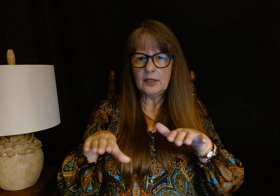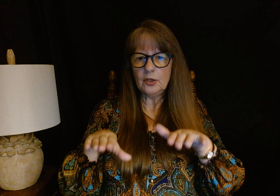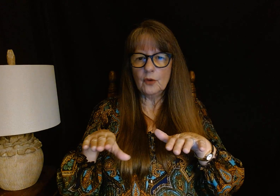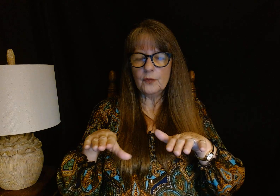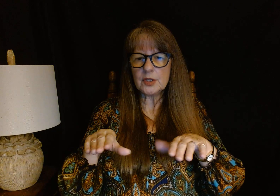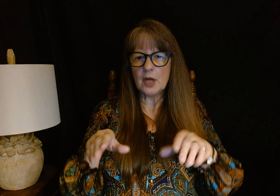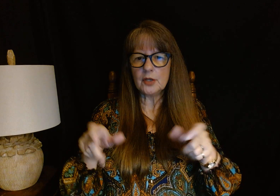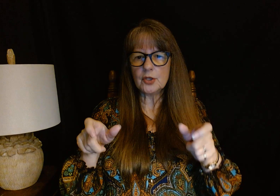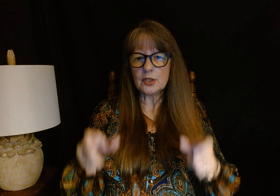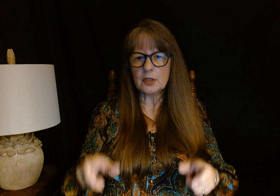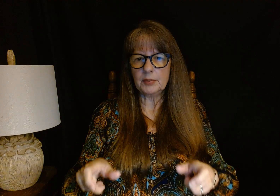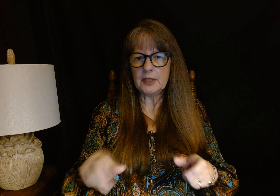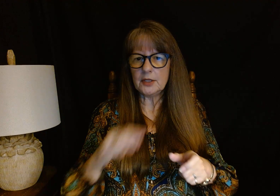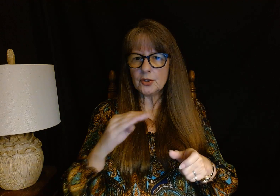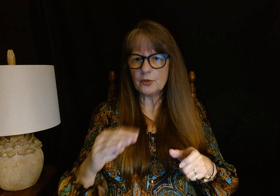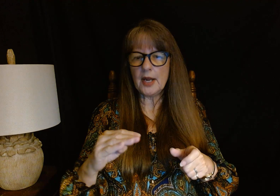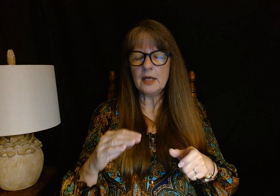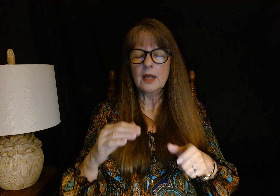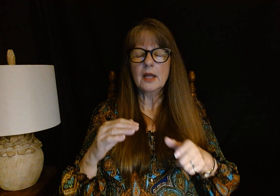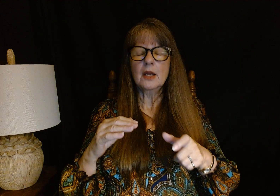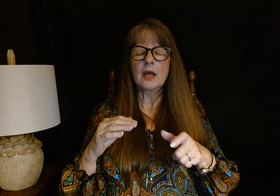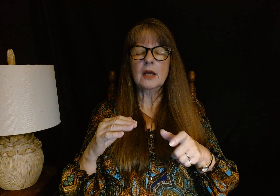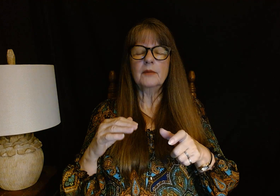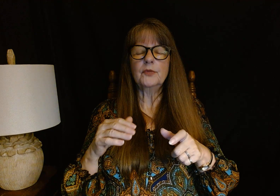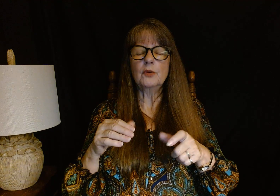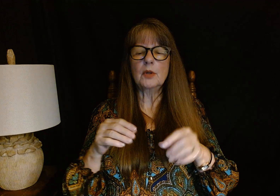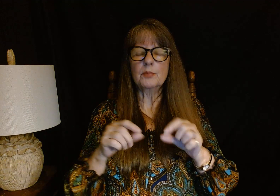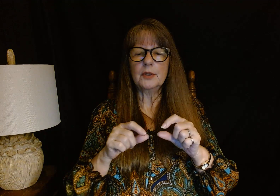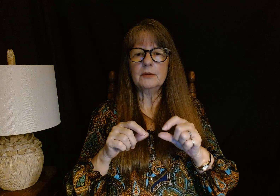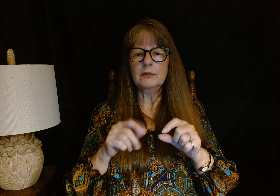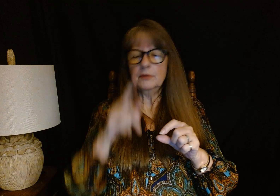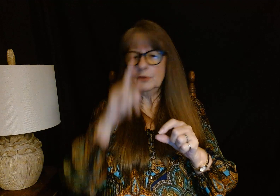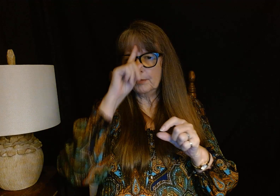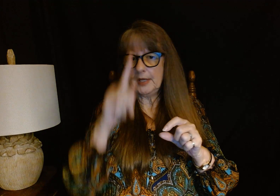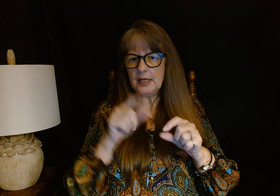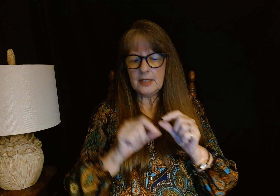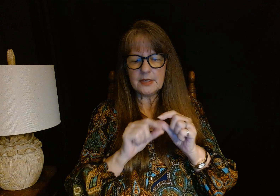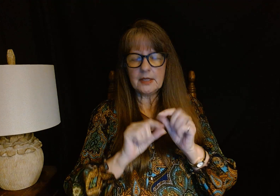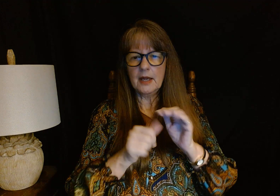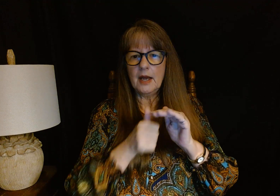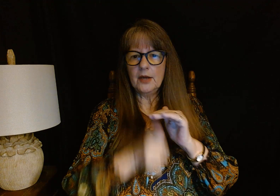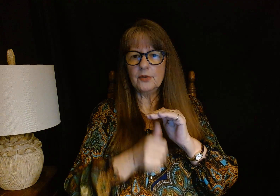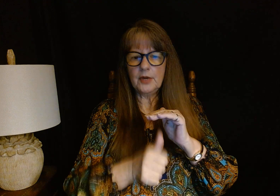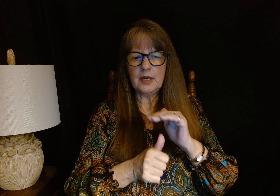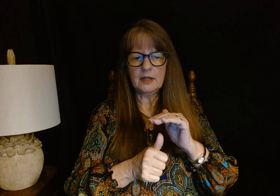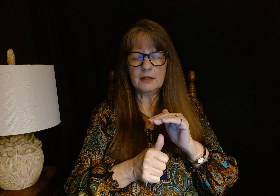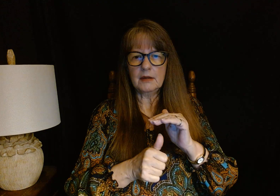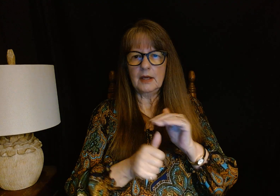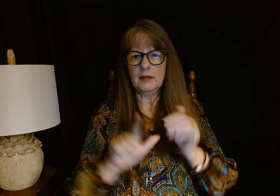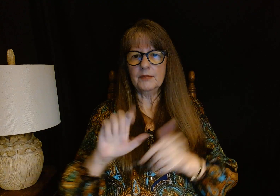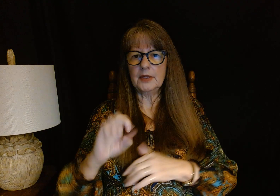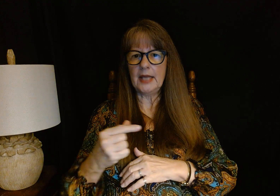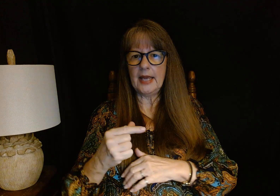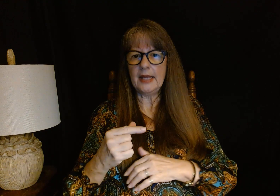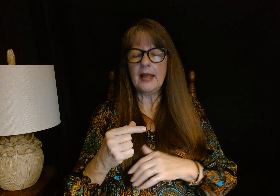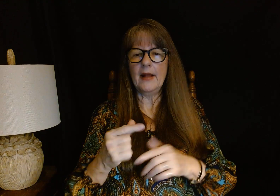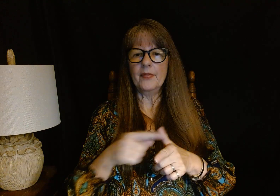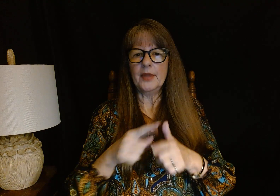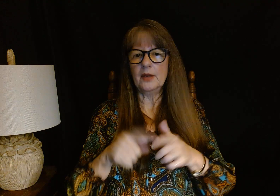if it's not just completely straight, you can put your pennies underneath the leg, and then it will